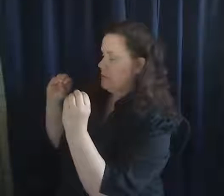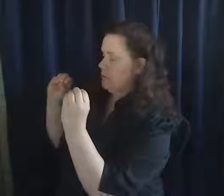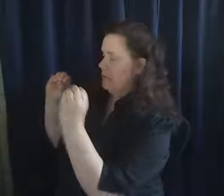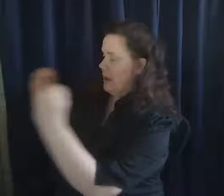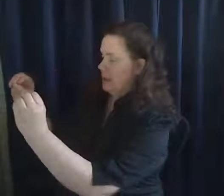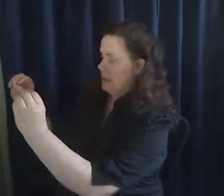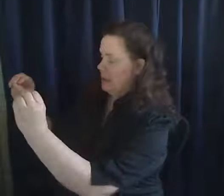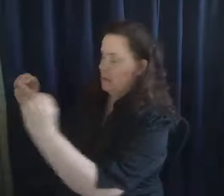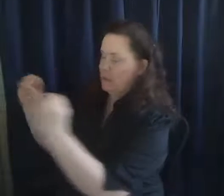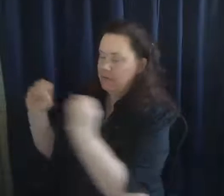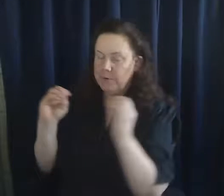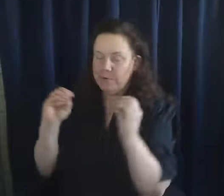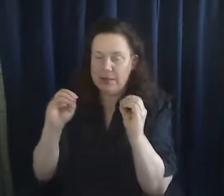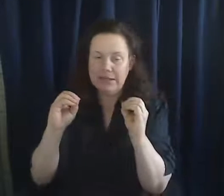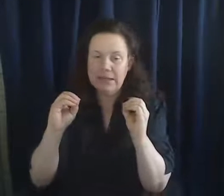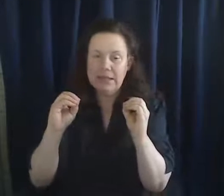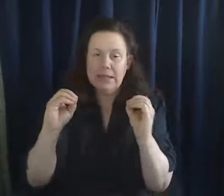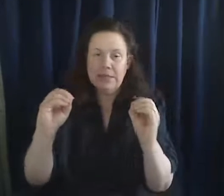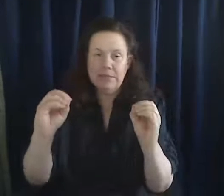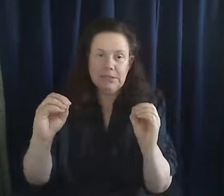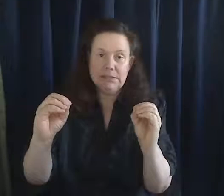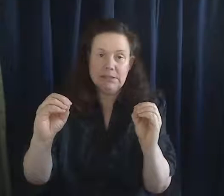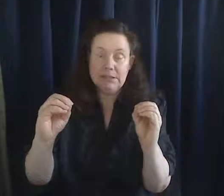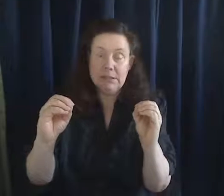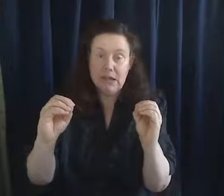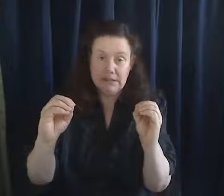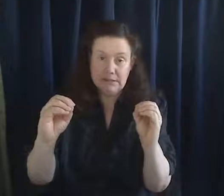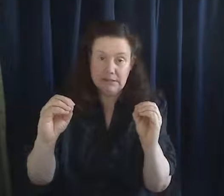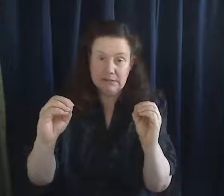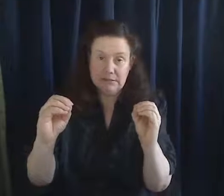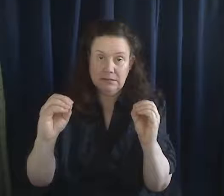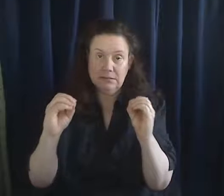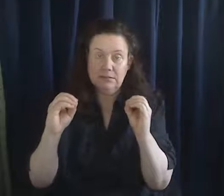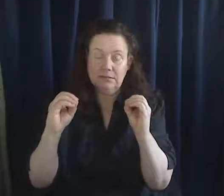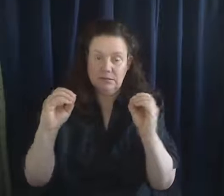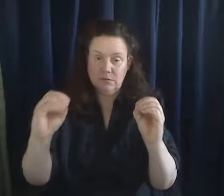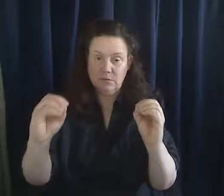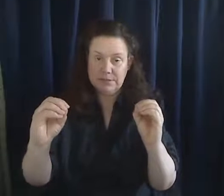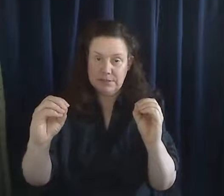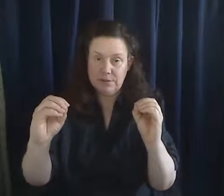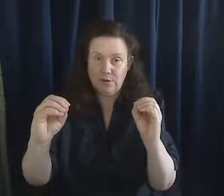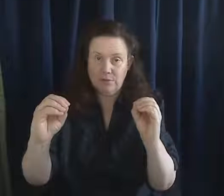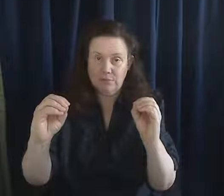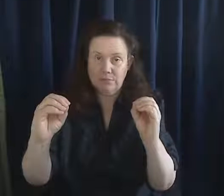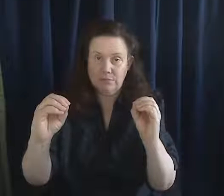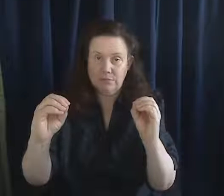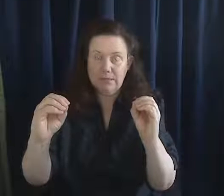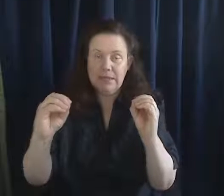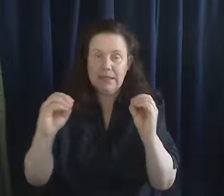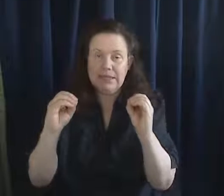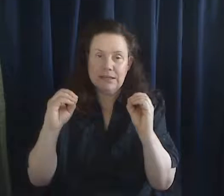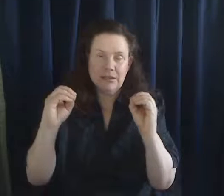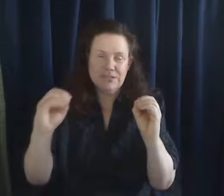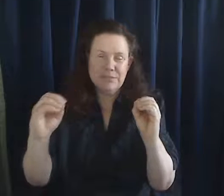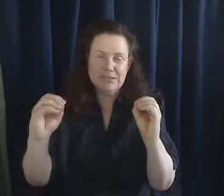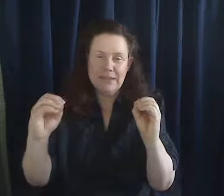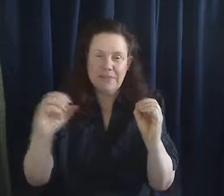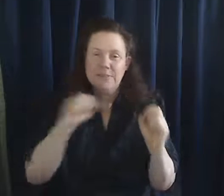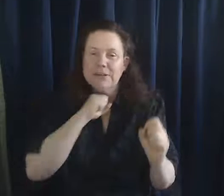to your body, away from your body, it means none or 0. It can also mean nothing, but